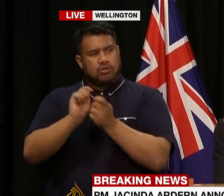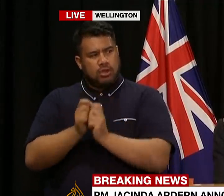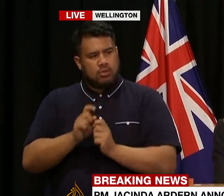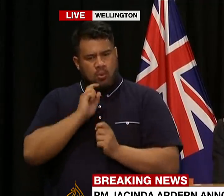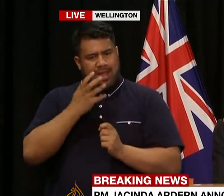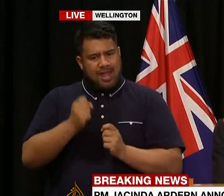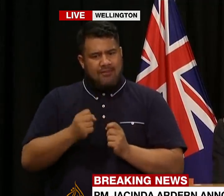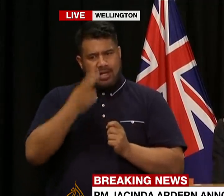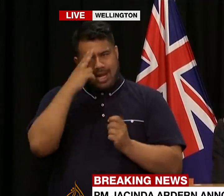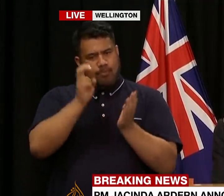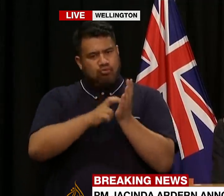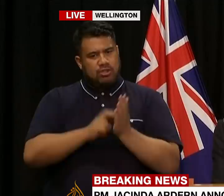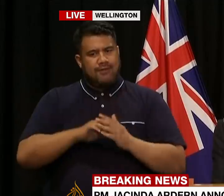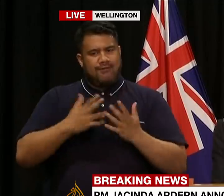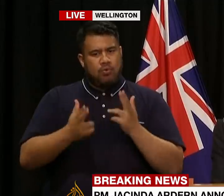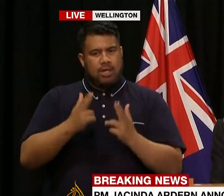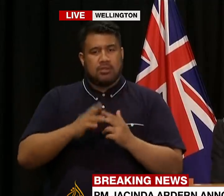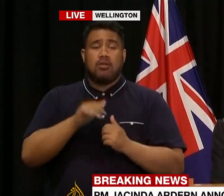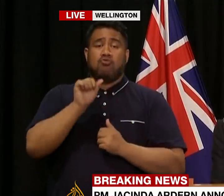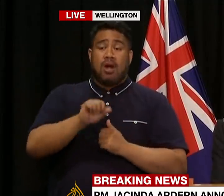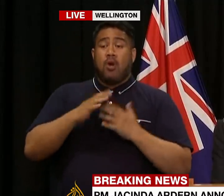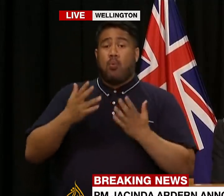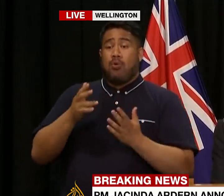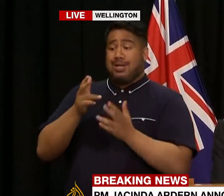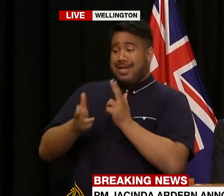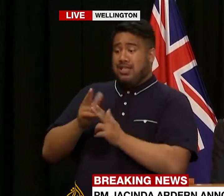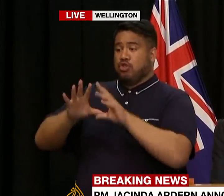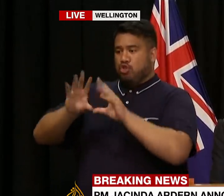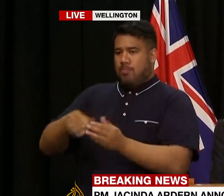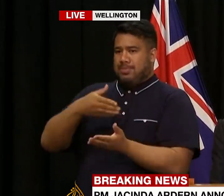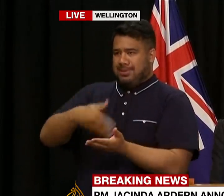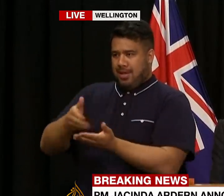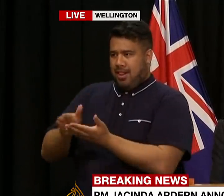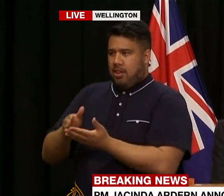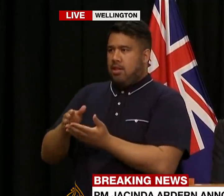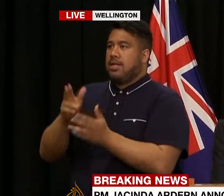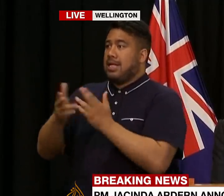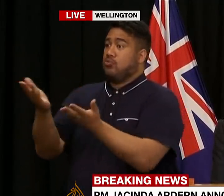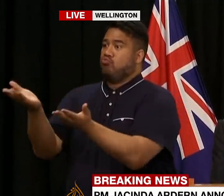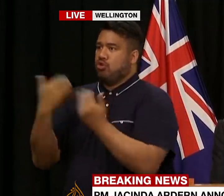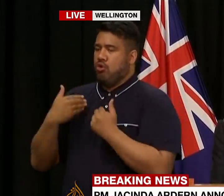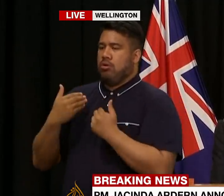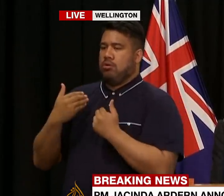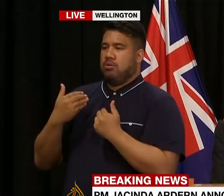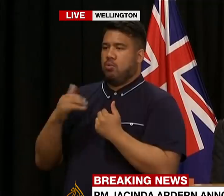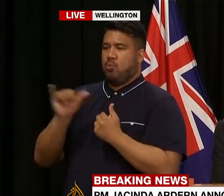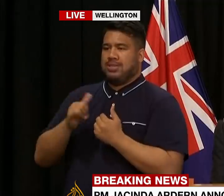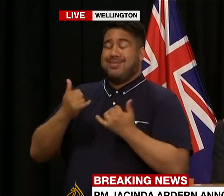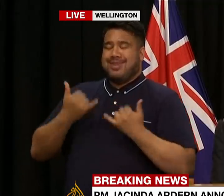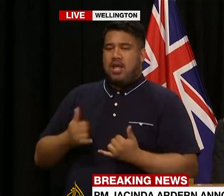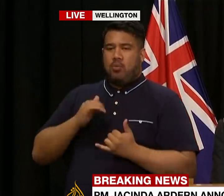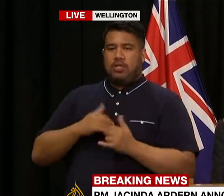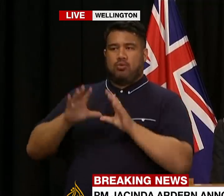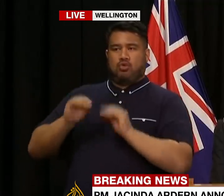As I've said, what we've done here are taken out the guns out of circulation that are most critical to be addressed